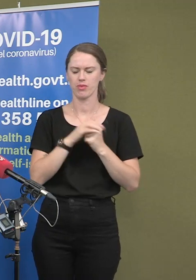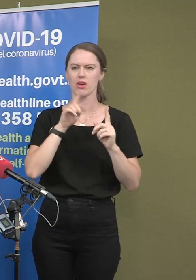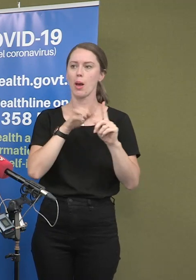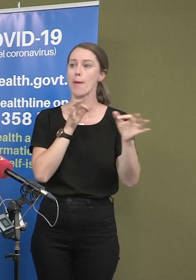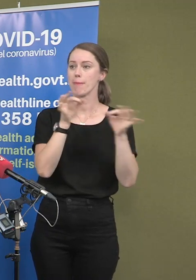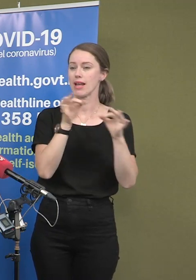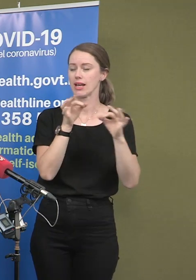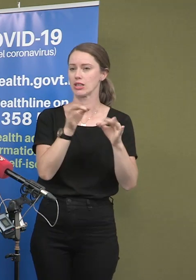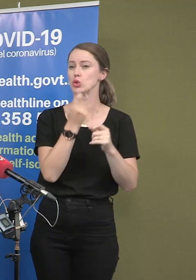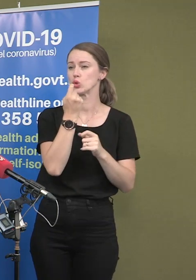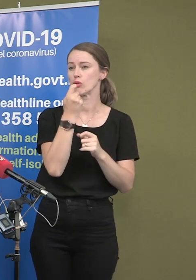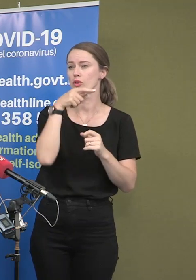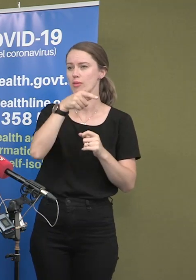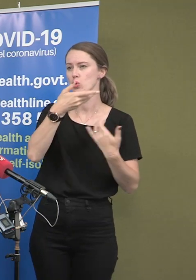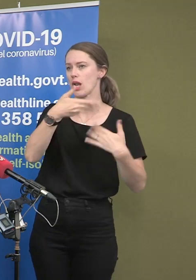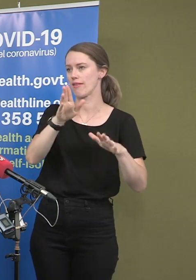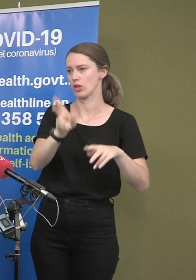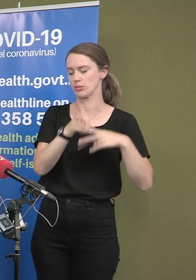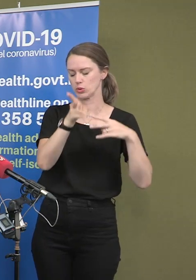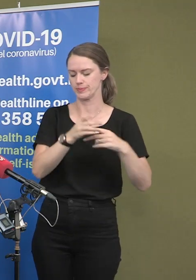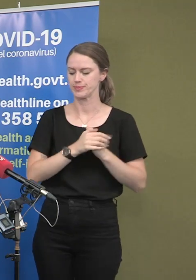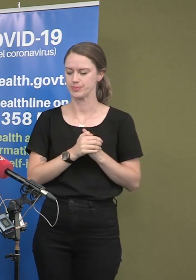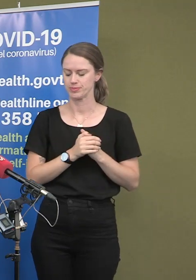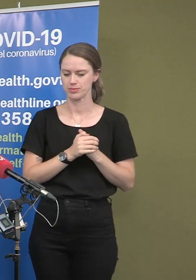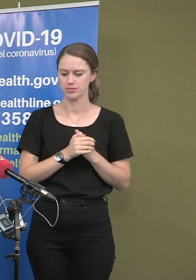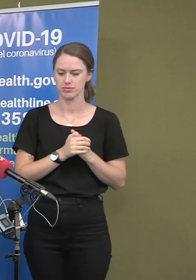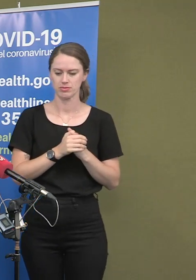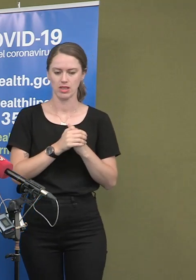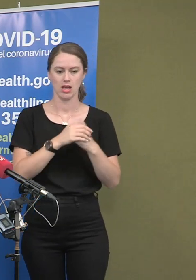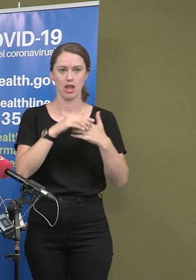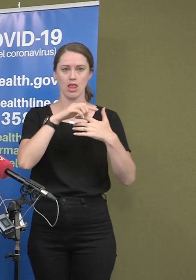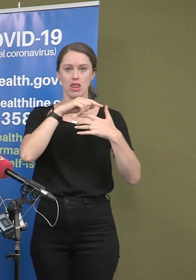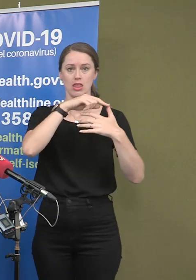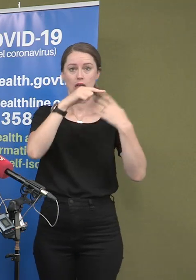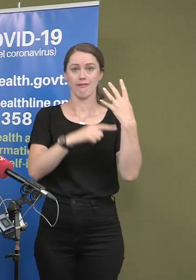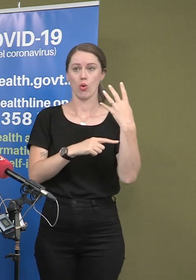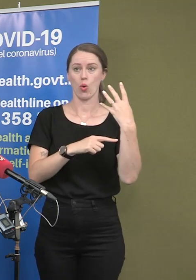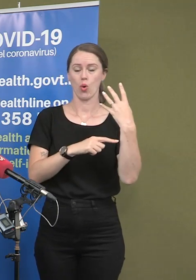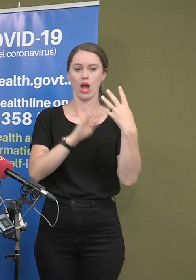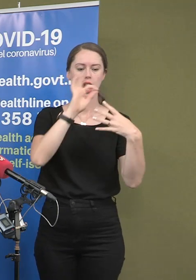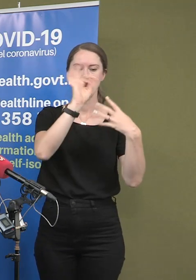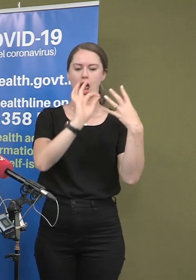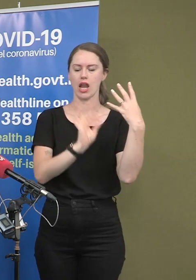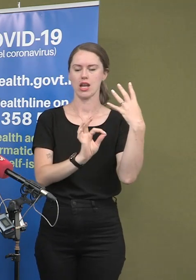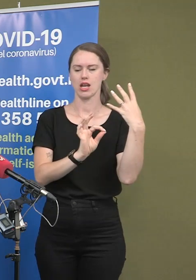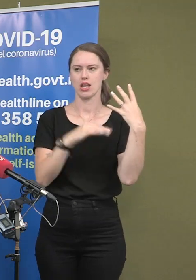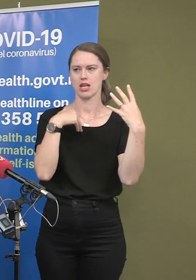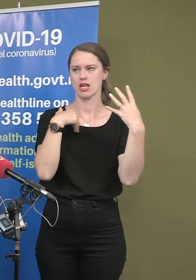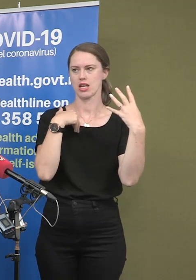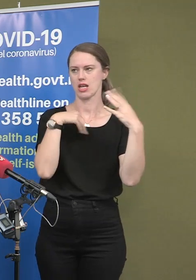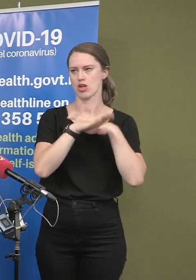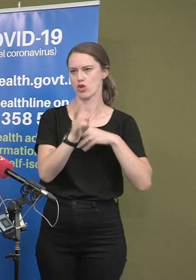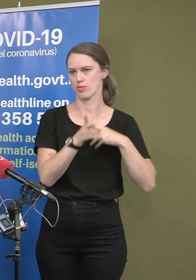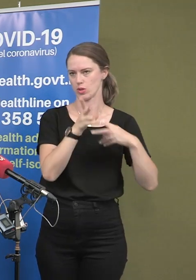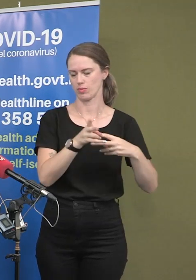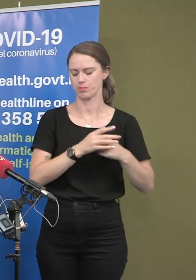planning is underway for that person's discharge. And of the other current cases, none are requiring hospital level care.